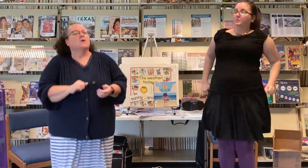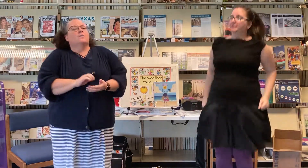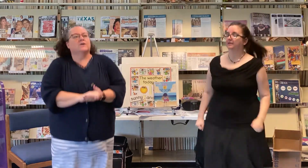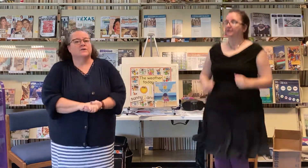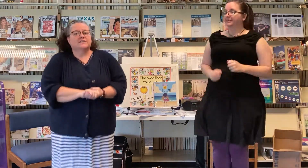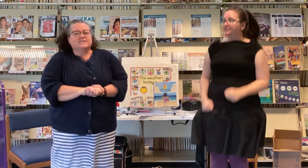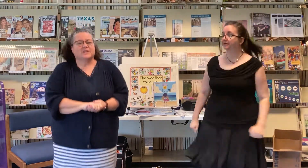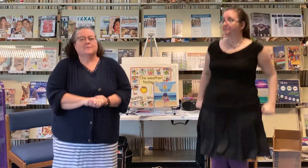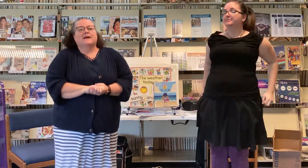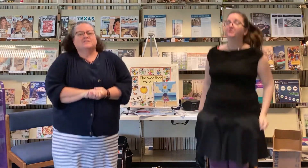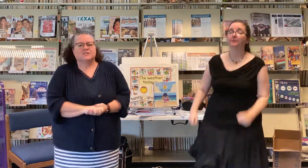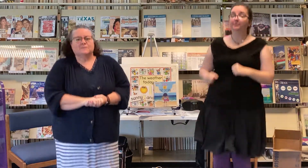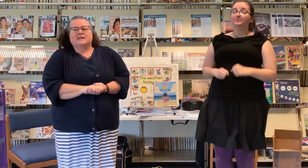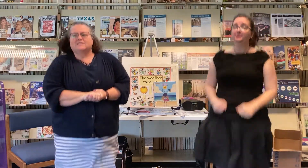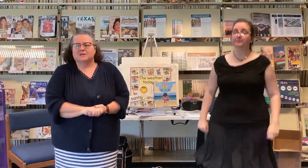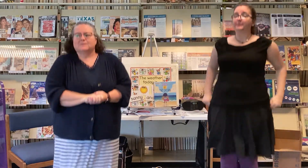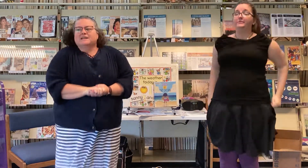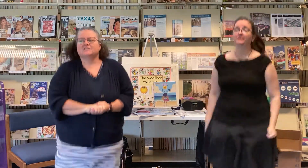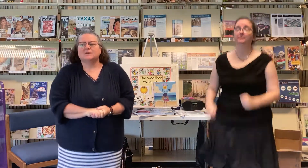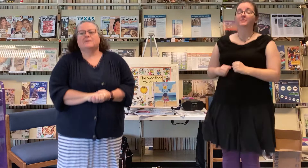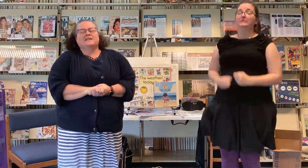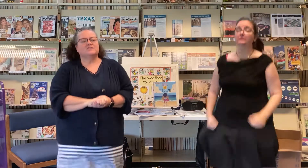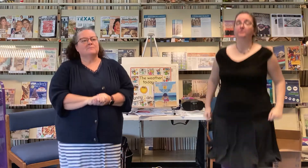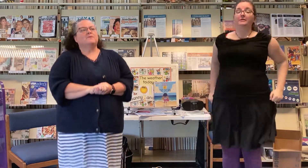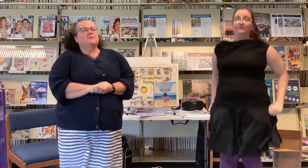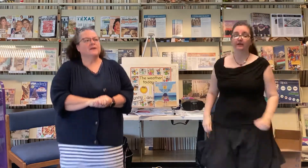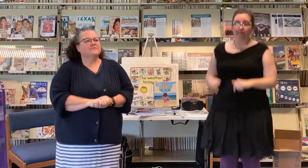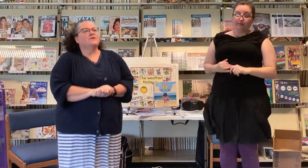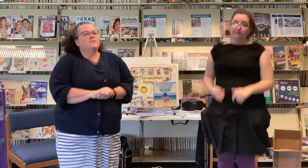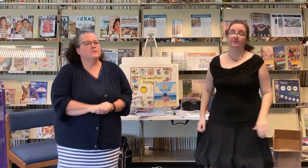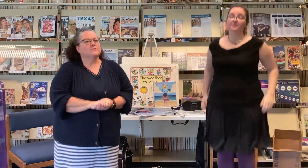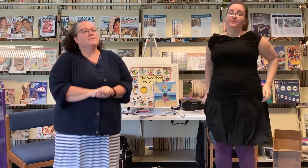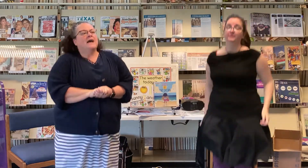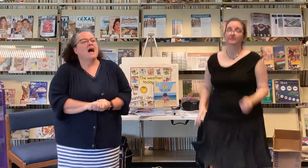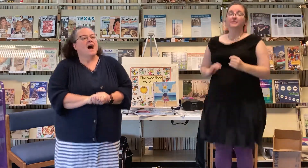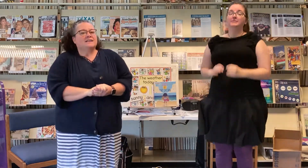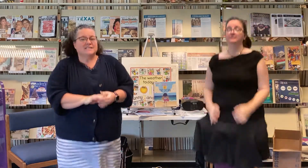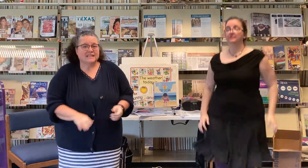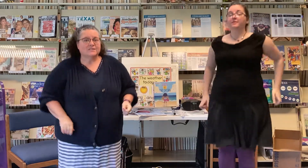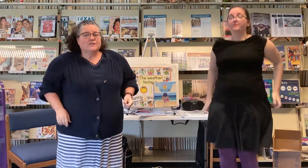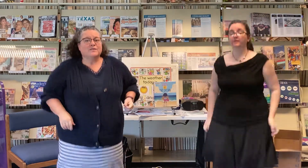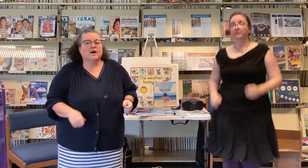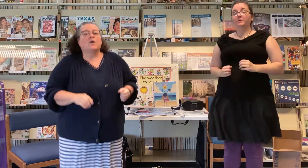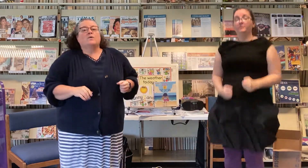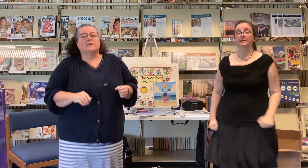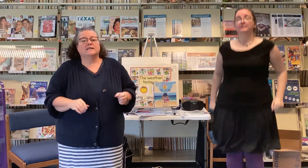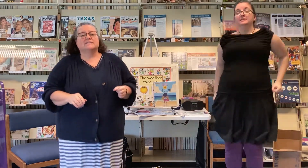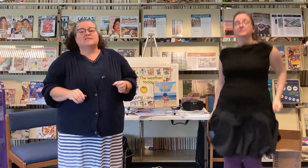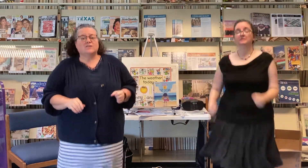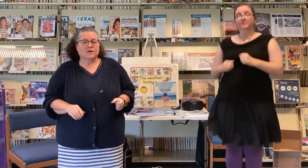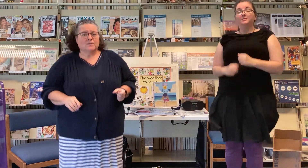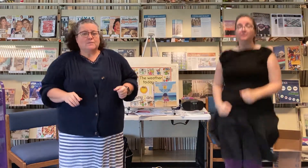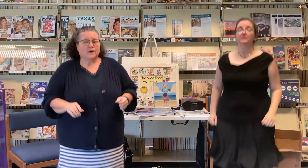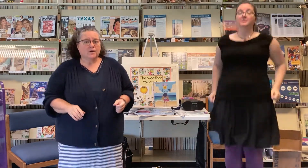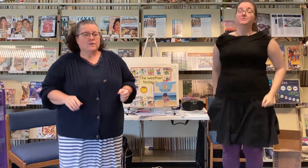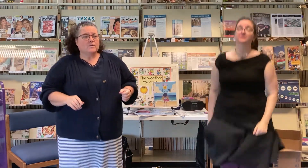We're gonna jump, jump, jump, jump, jump around the room until the whistle